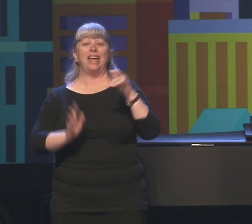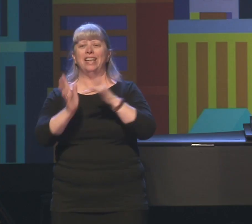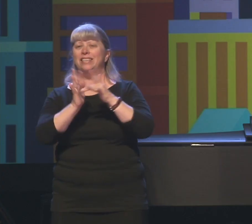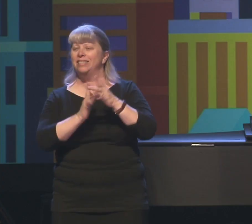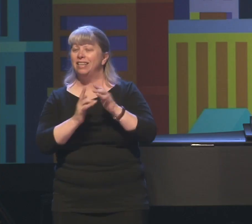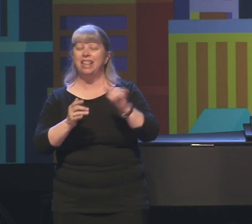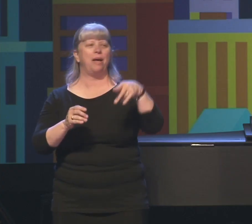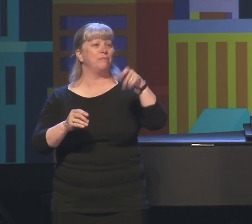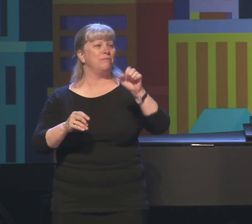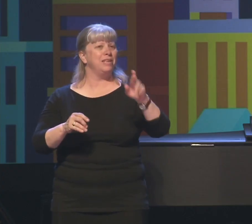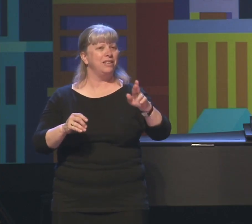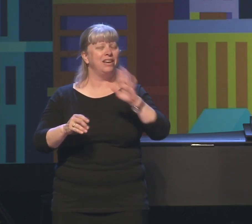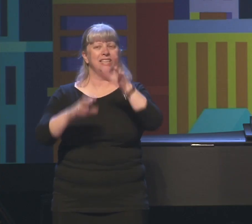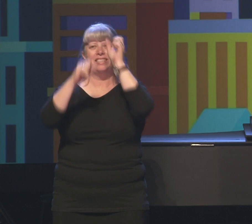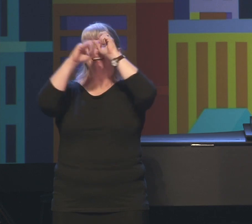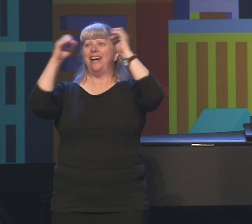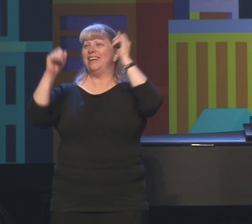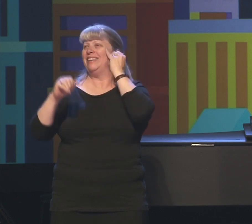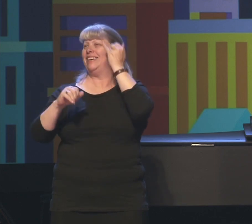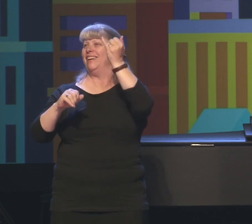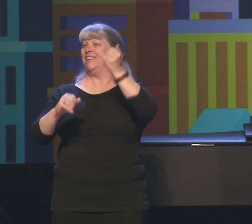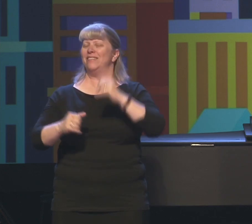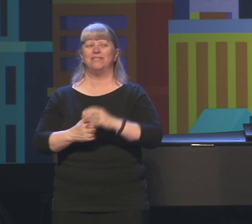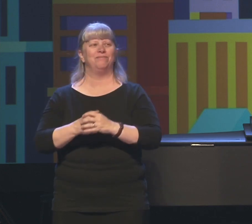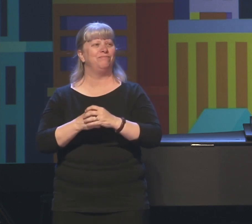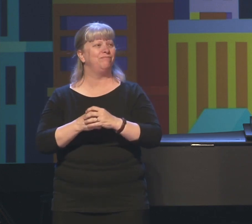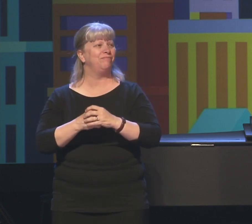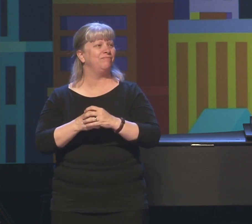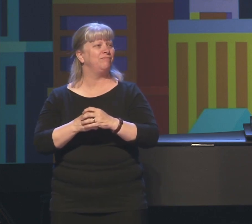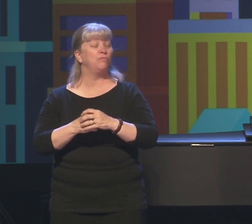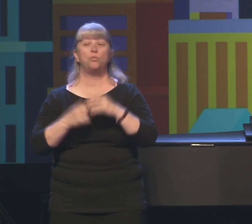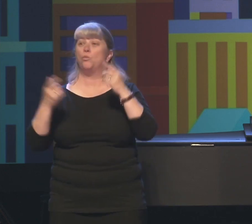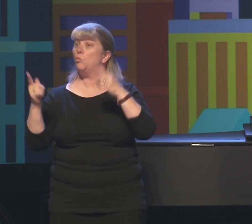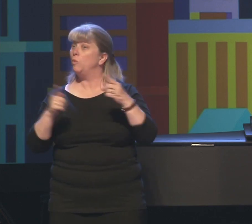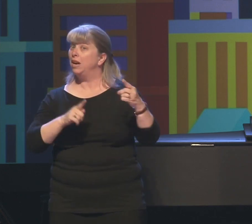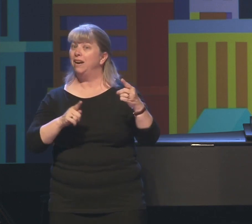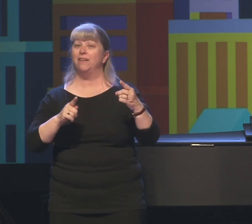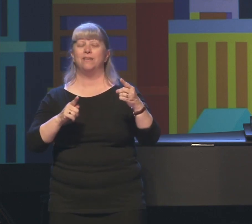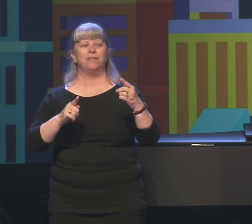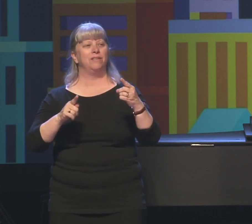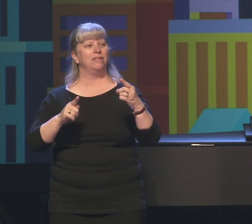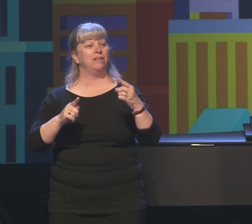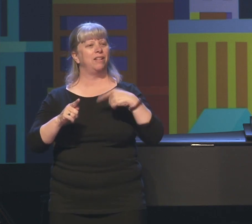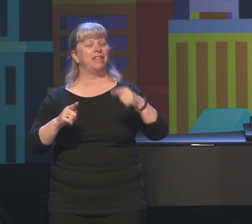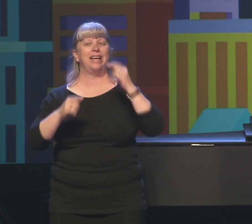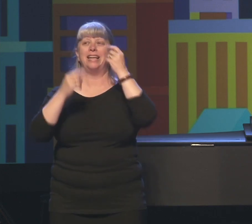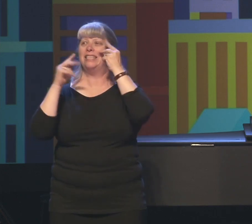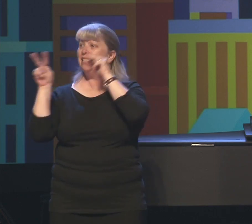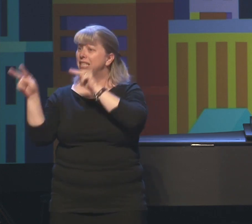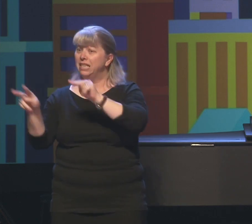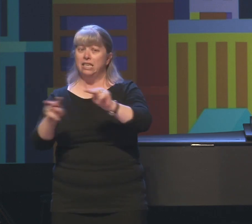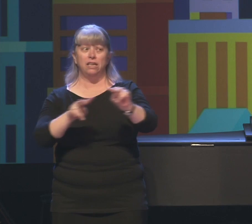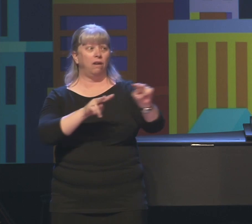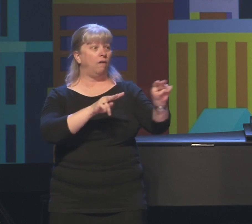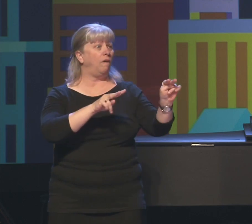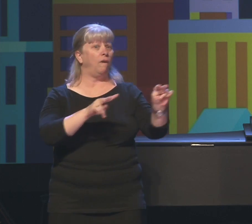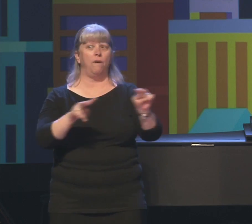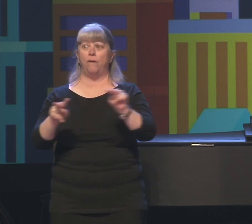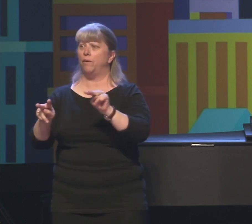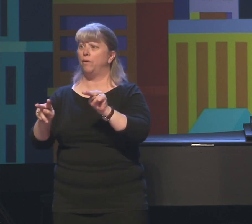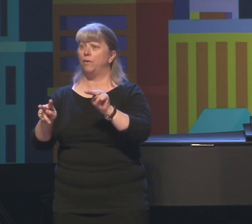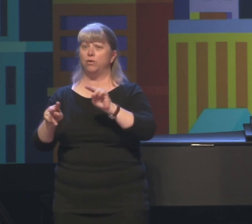That's what Peter, I think this whole idea is. And so what happens is, like, they see all of this. And